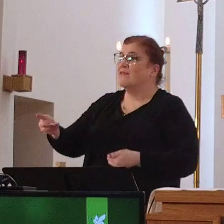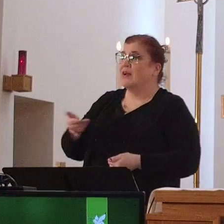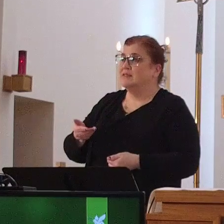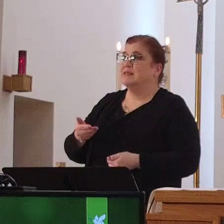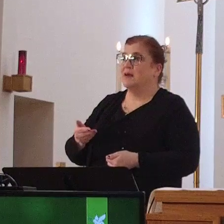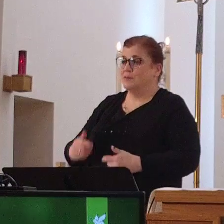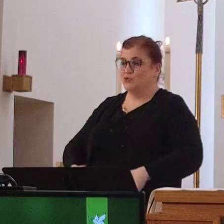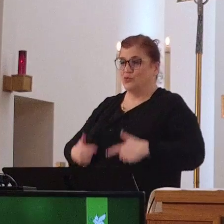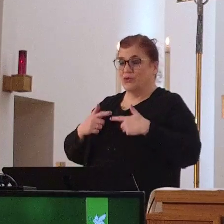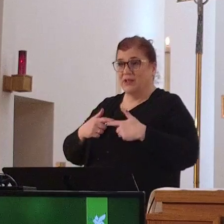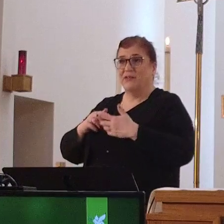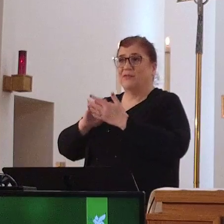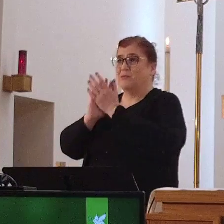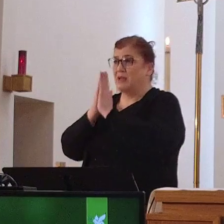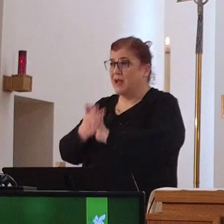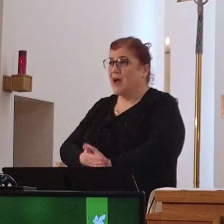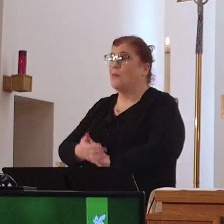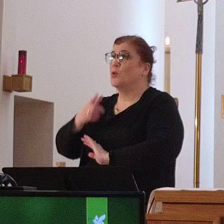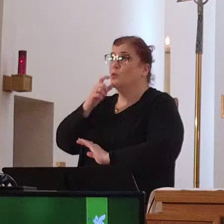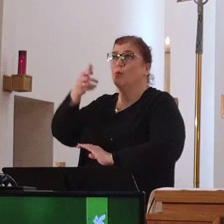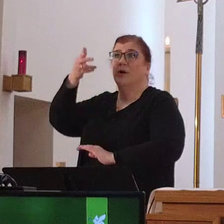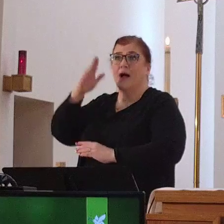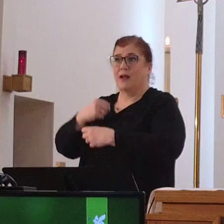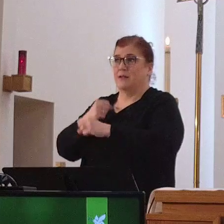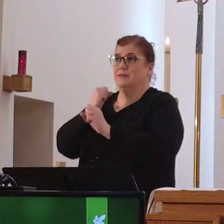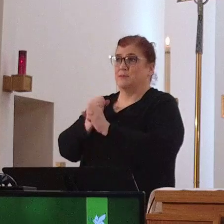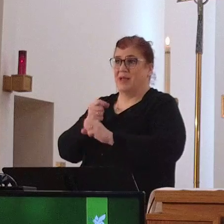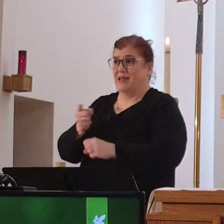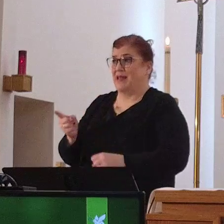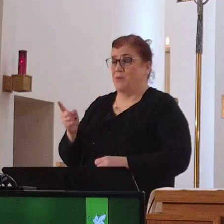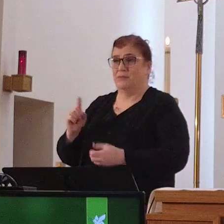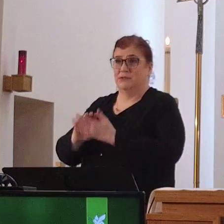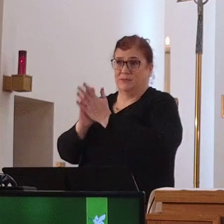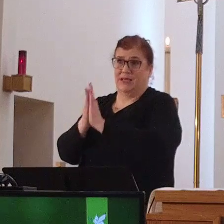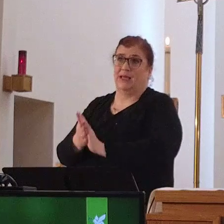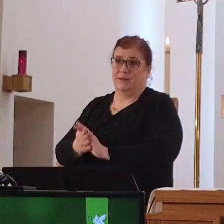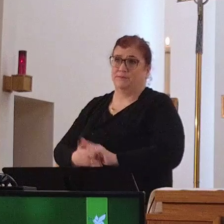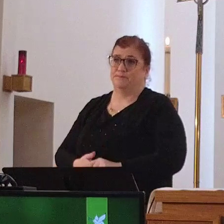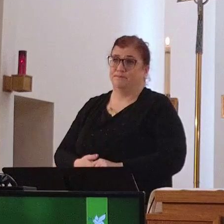to live into who God has created them to be?